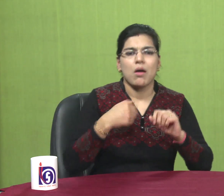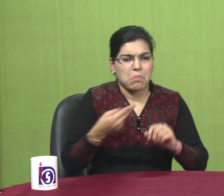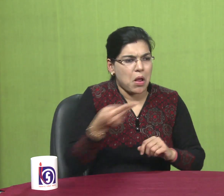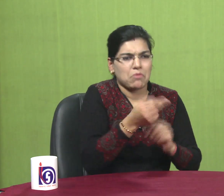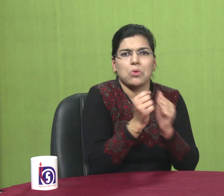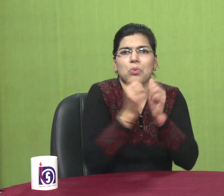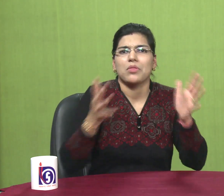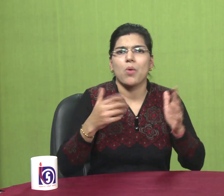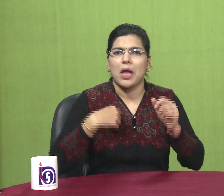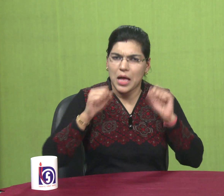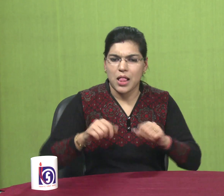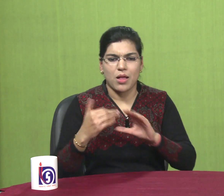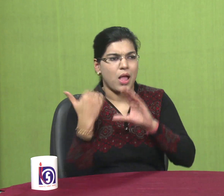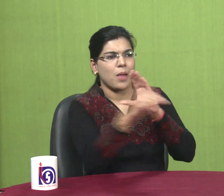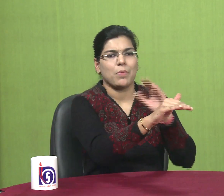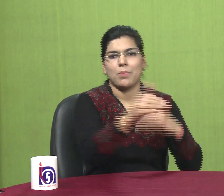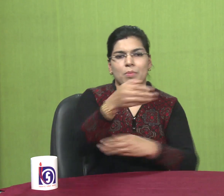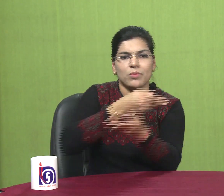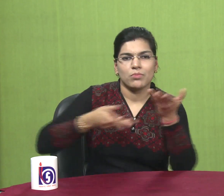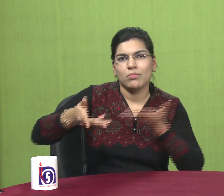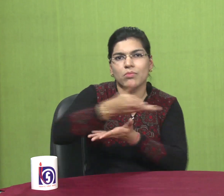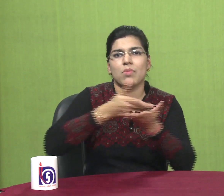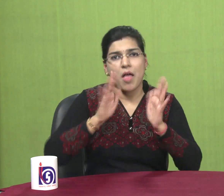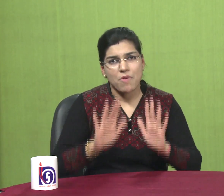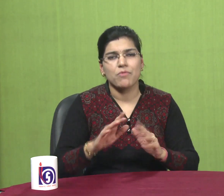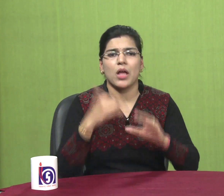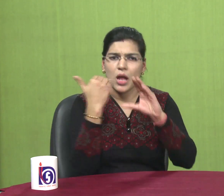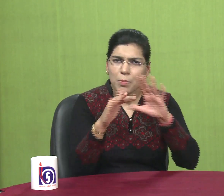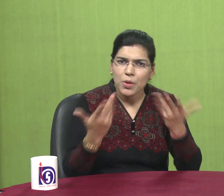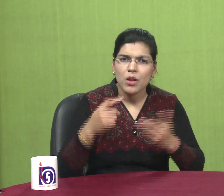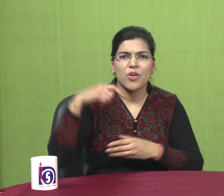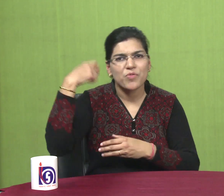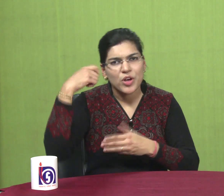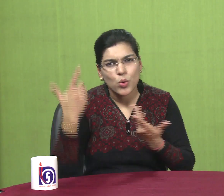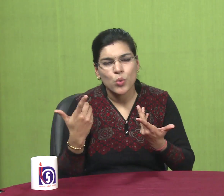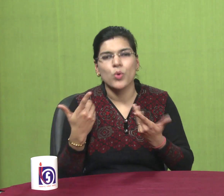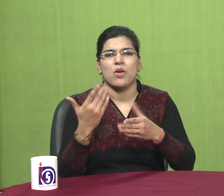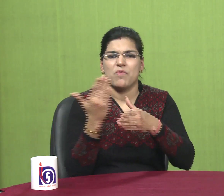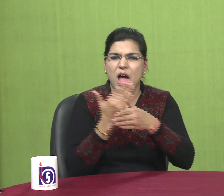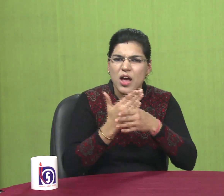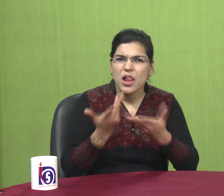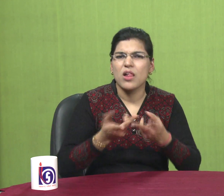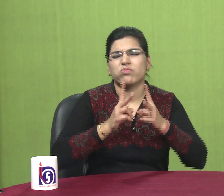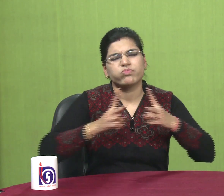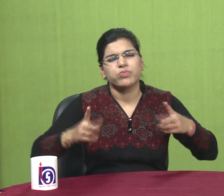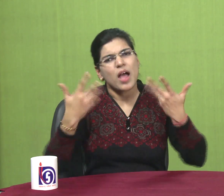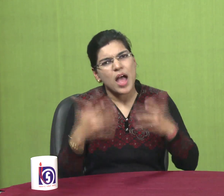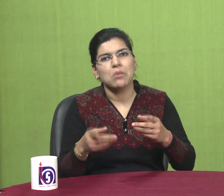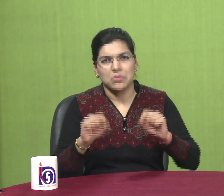And through this network, we don't have to use any pen drive or anything. It could be a video, it could be any